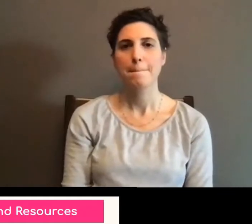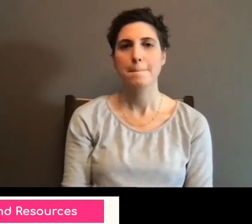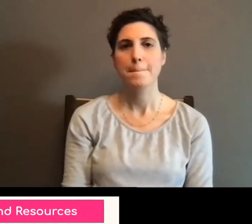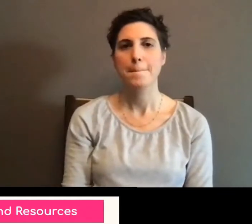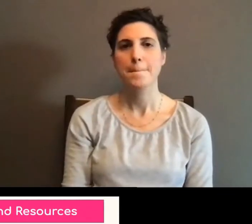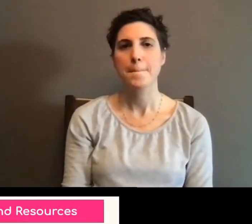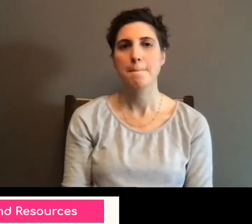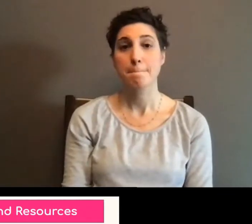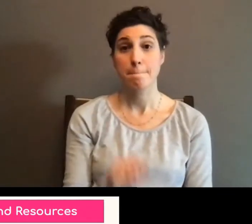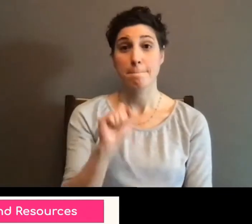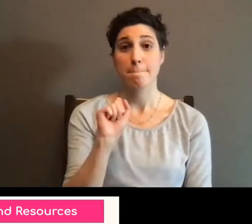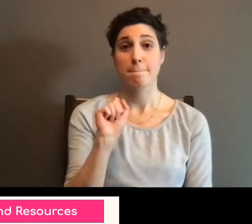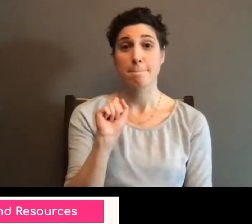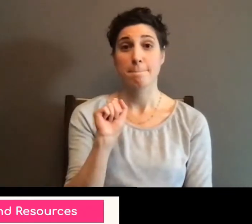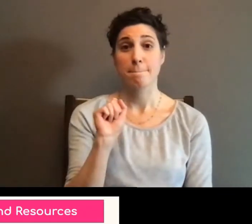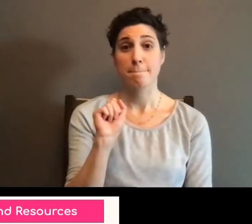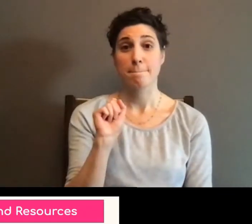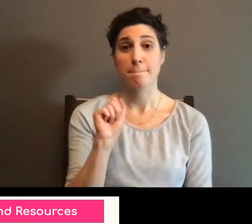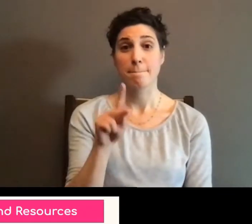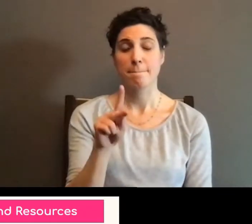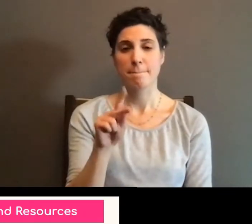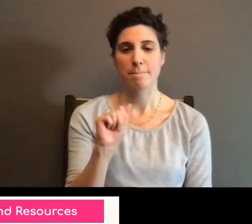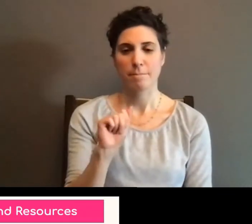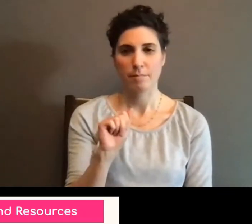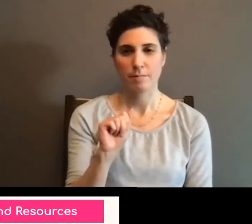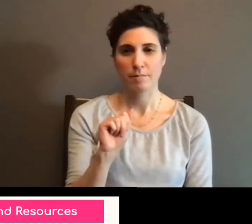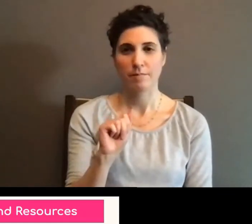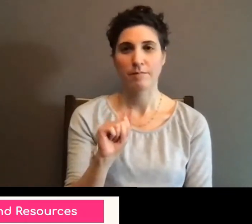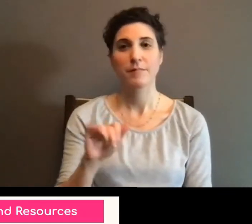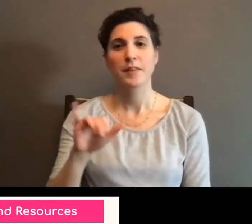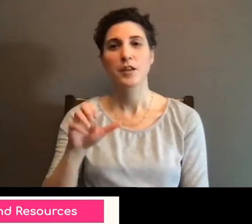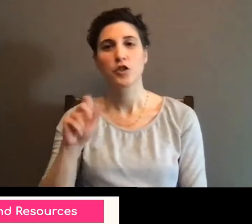Okay. Thank you.